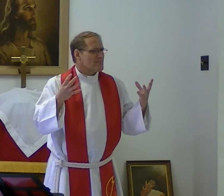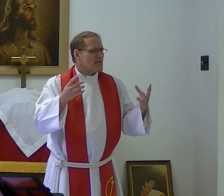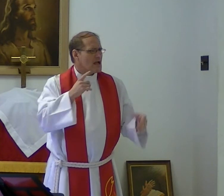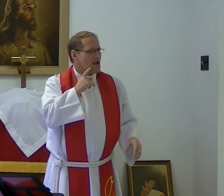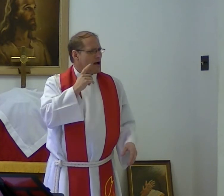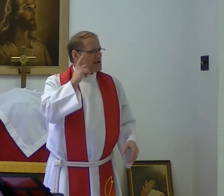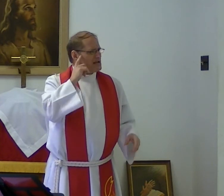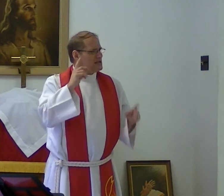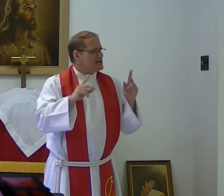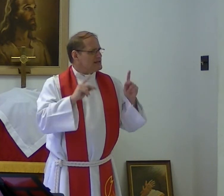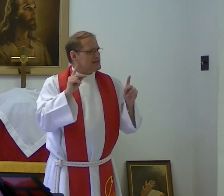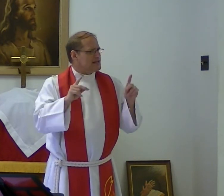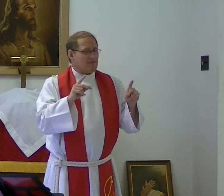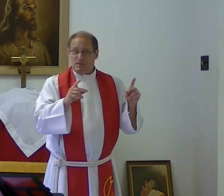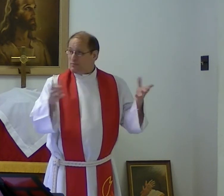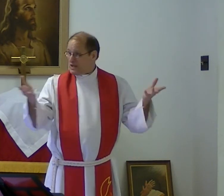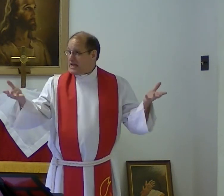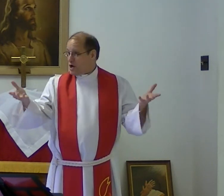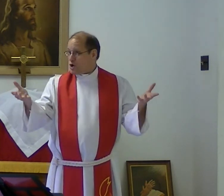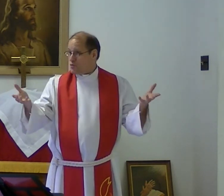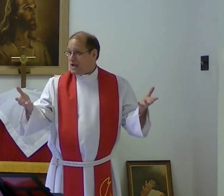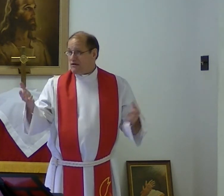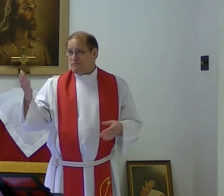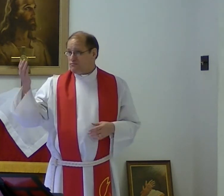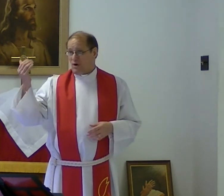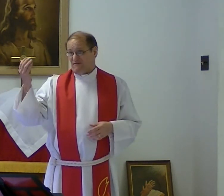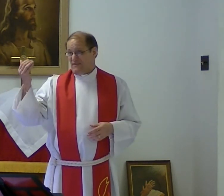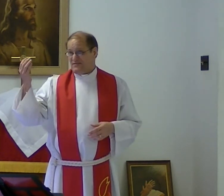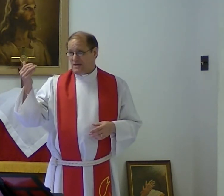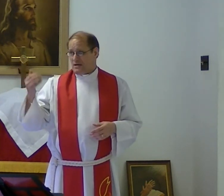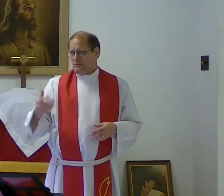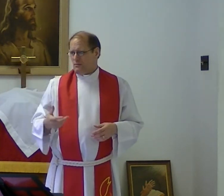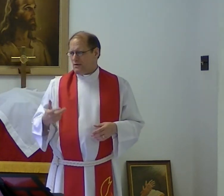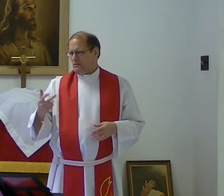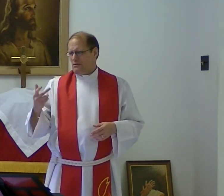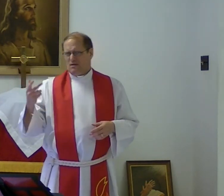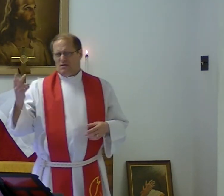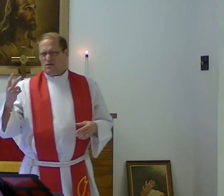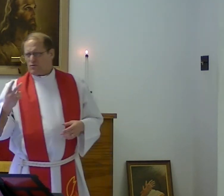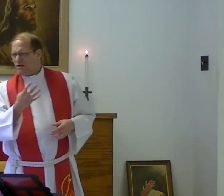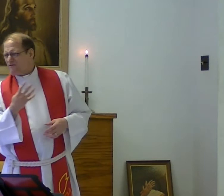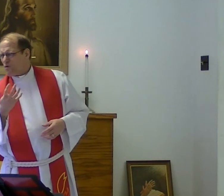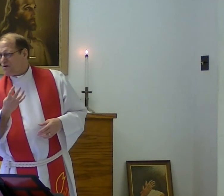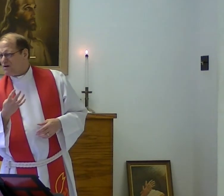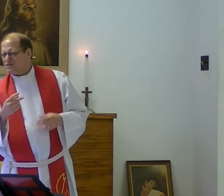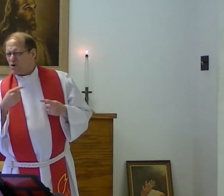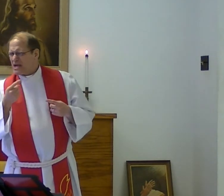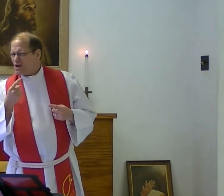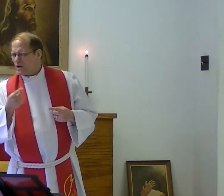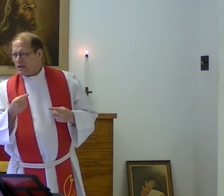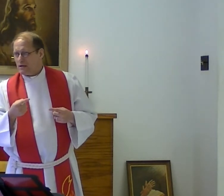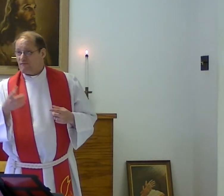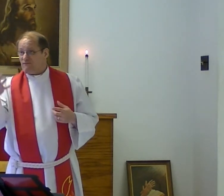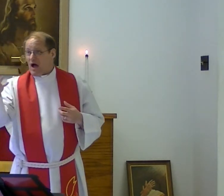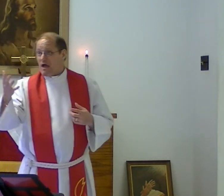How many deaf people here? have what, 15? Three or four of us are here in five.